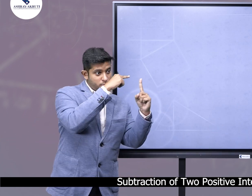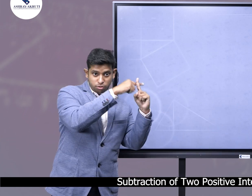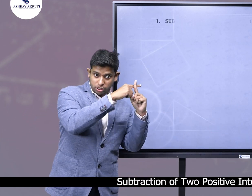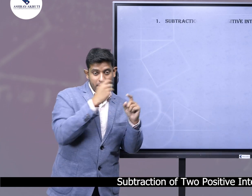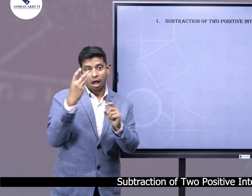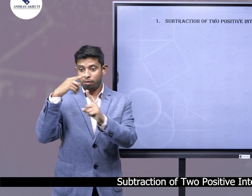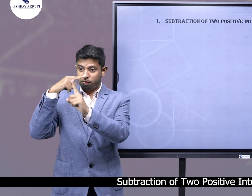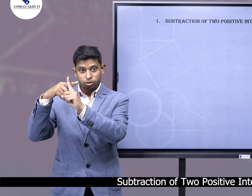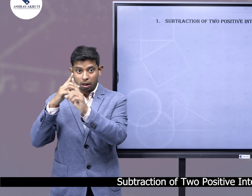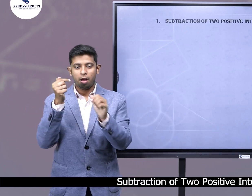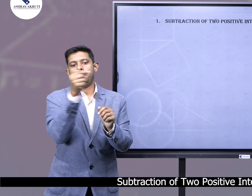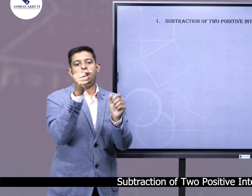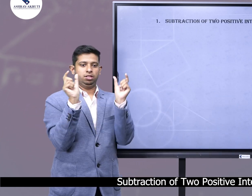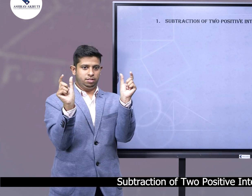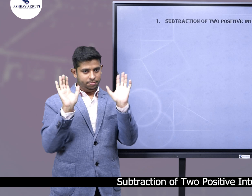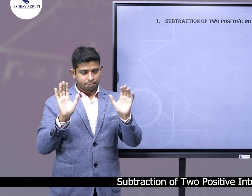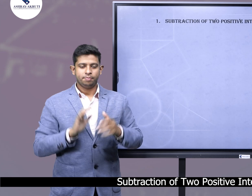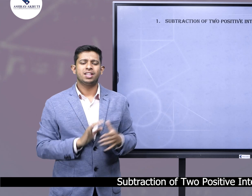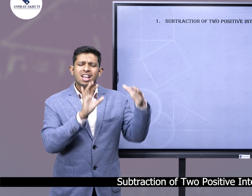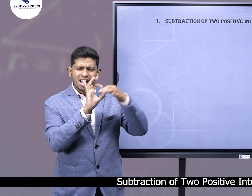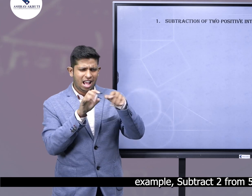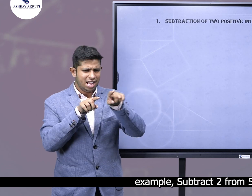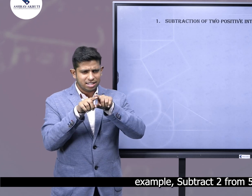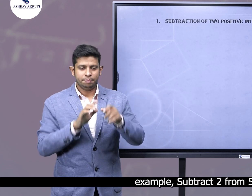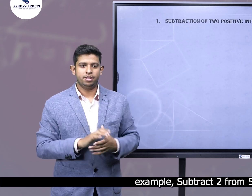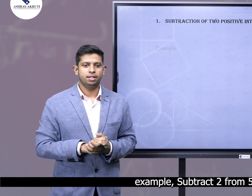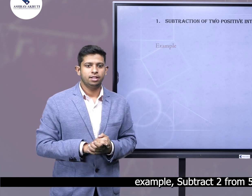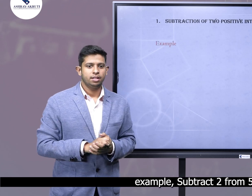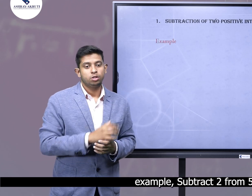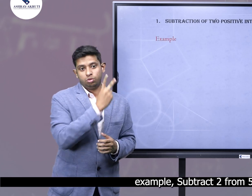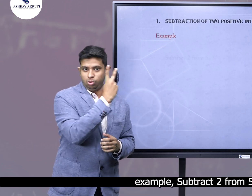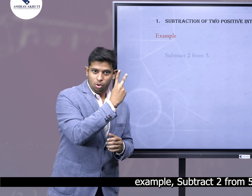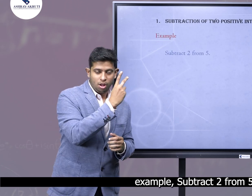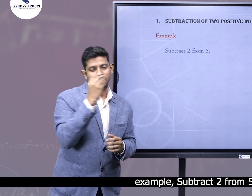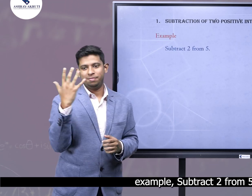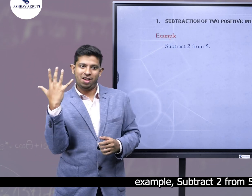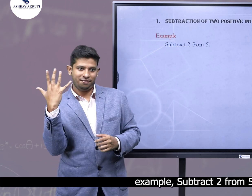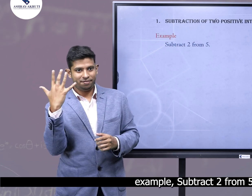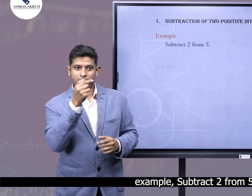Subtraction of two positive integers. Example. Subtract 2 from 5.